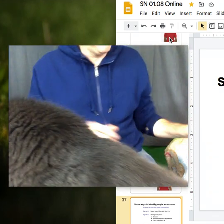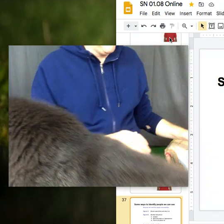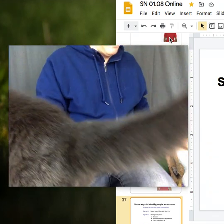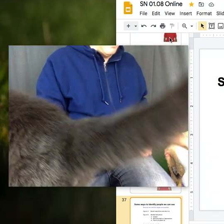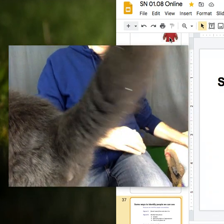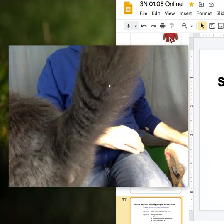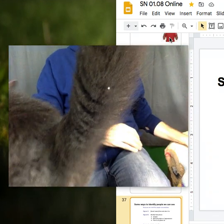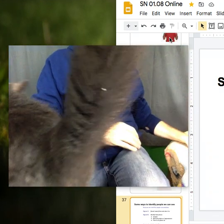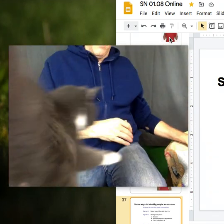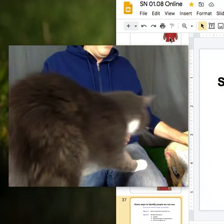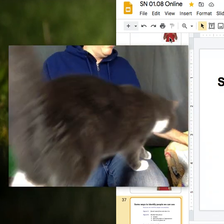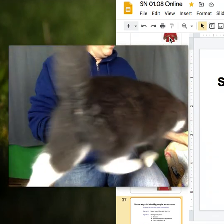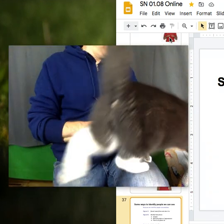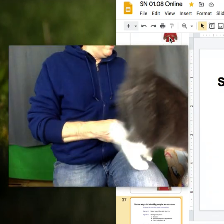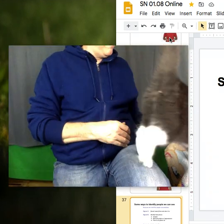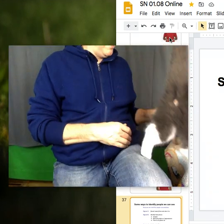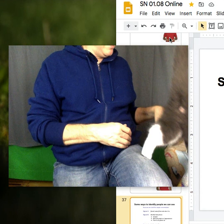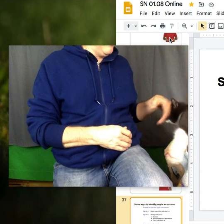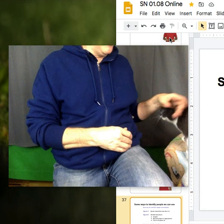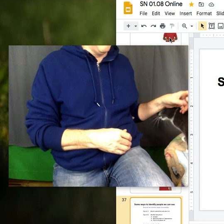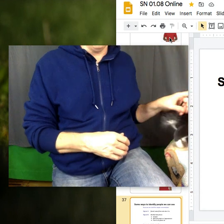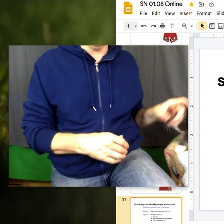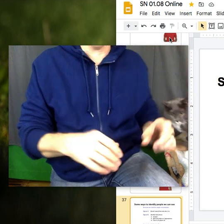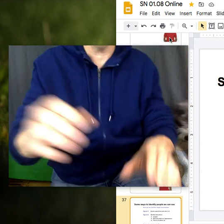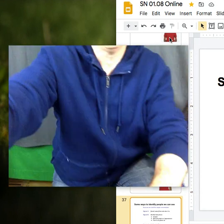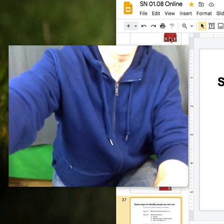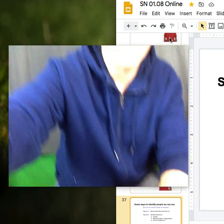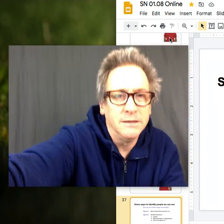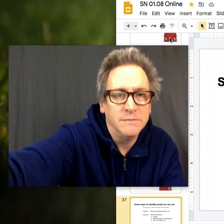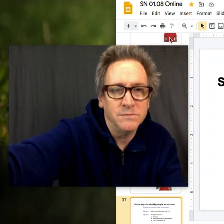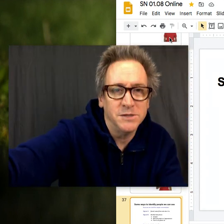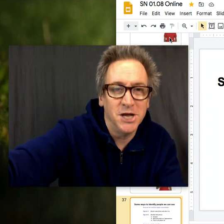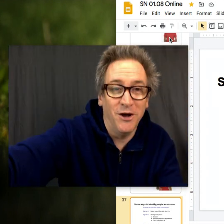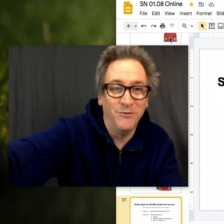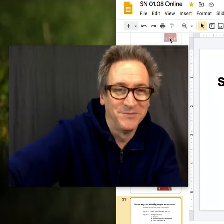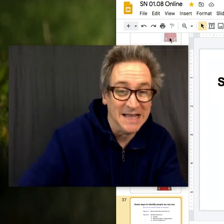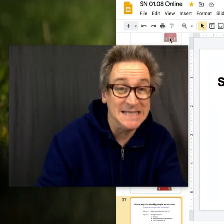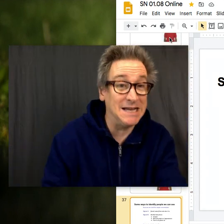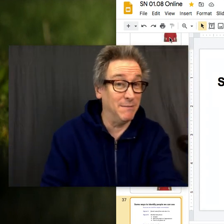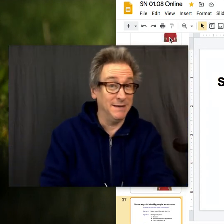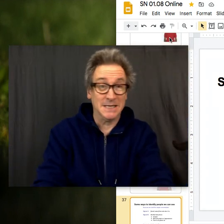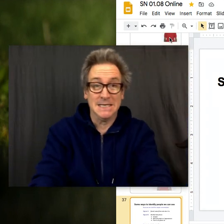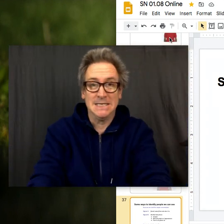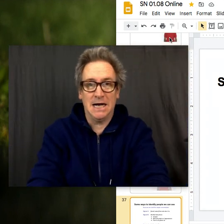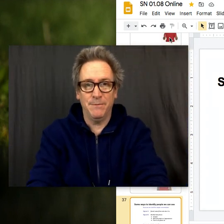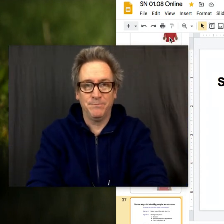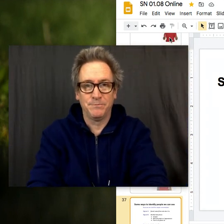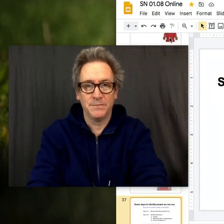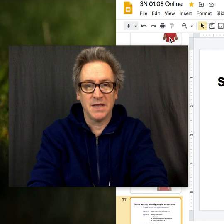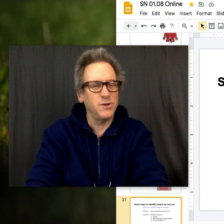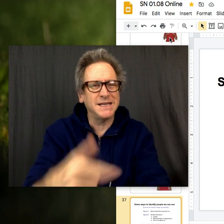here. Come over here. Yeah, come over here. Good. Okay. So, sorry about